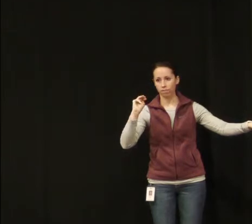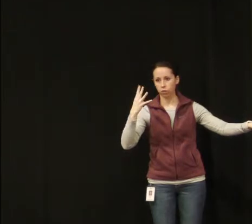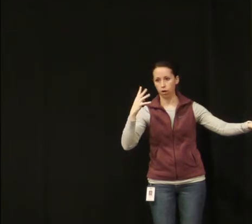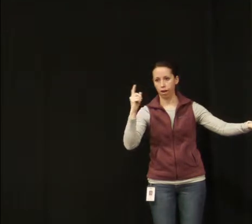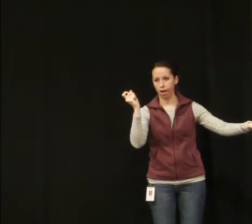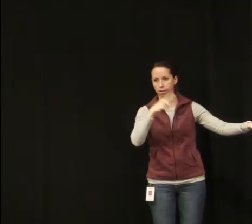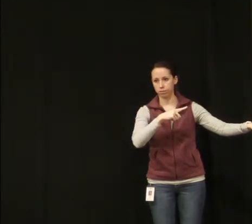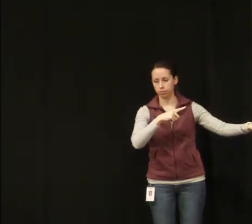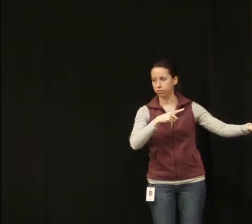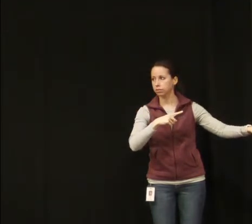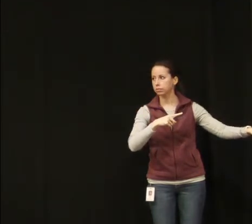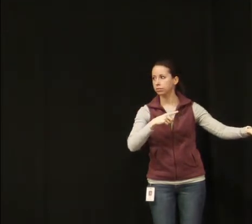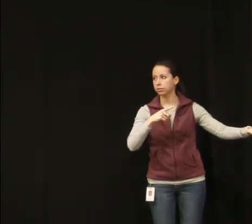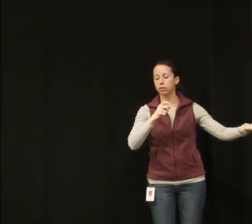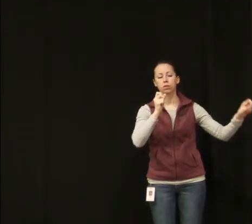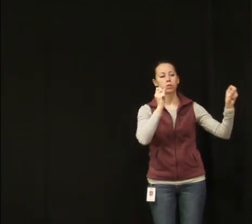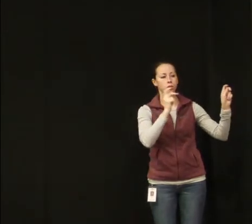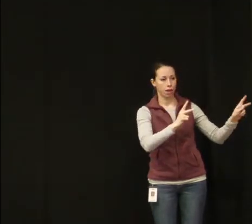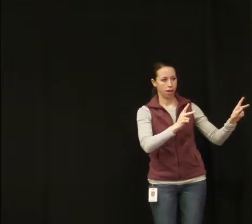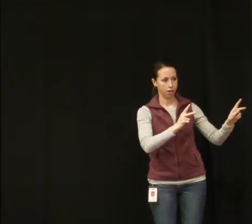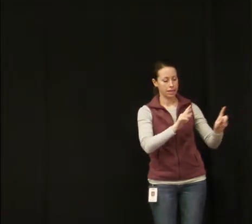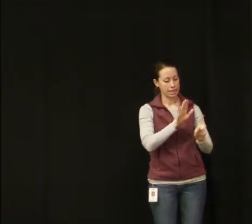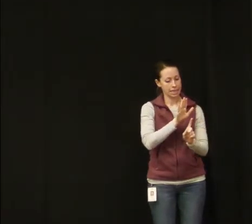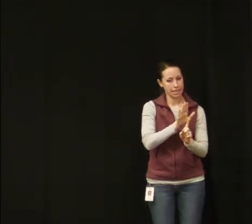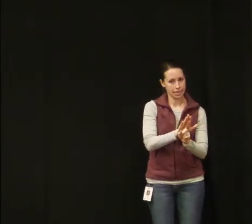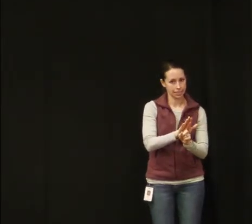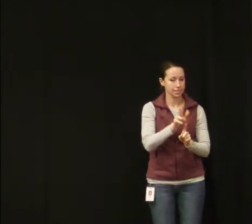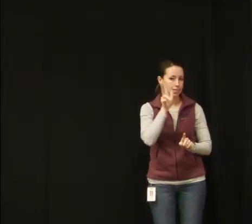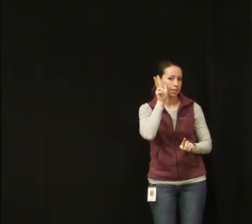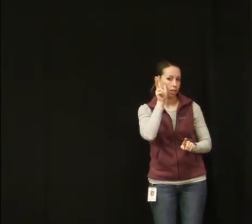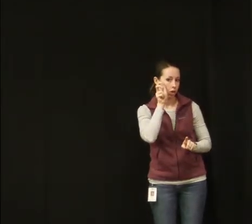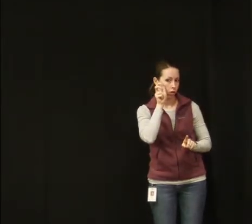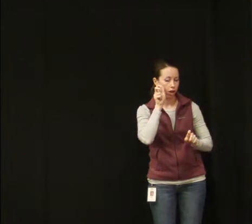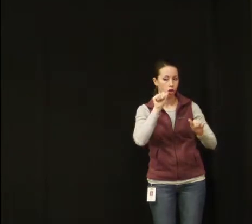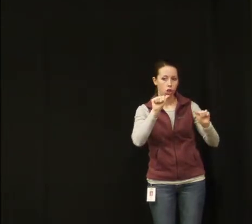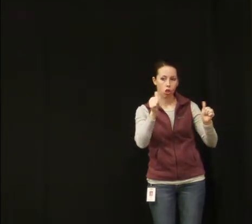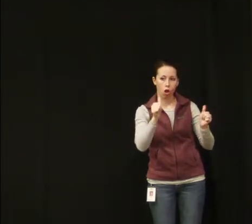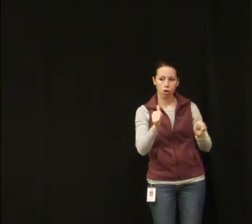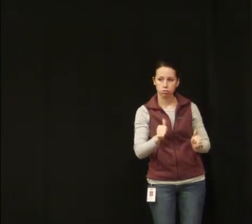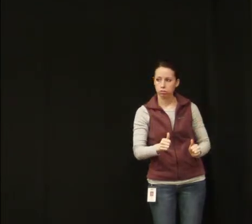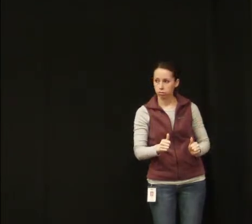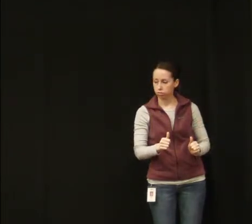Okay. His hearing loss.